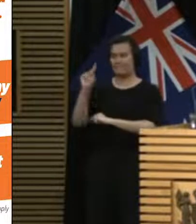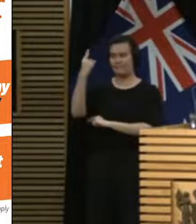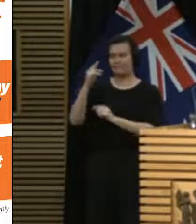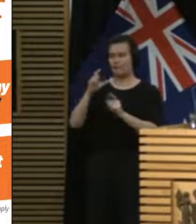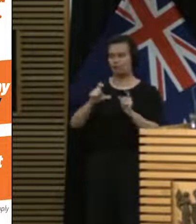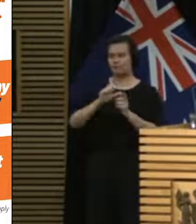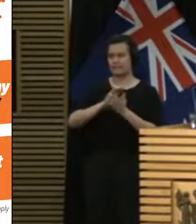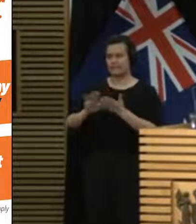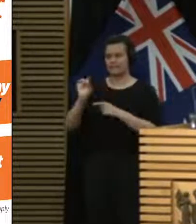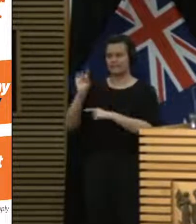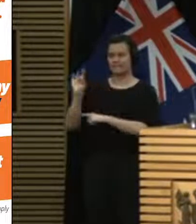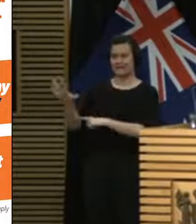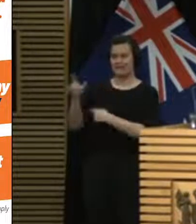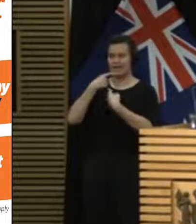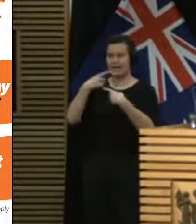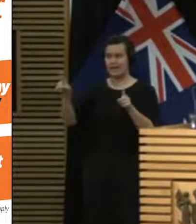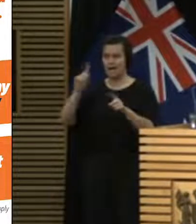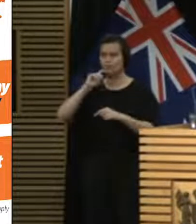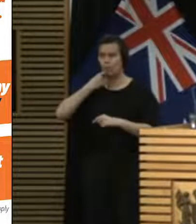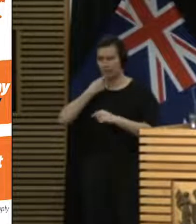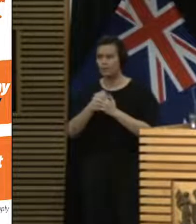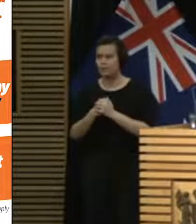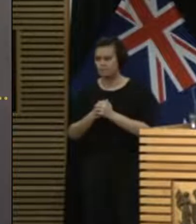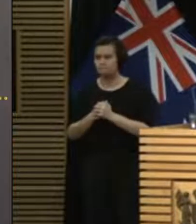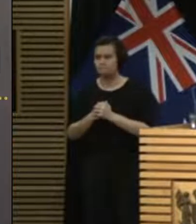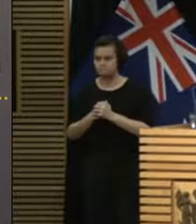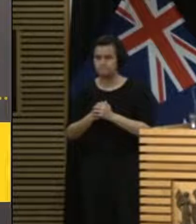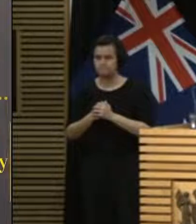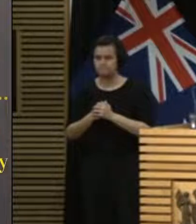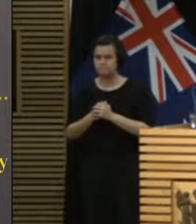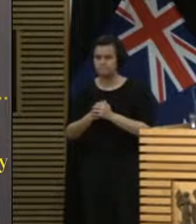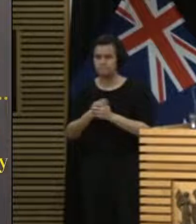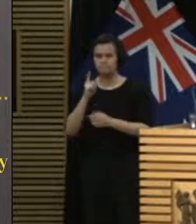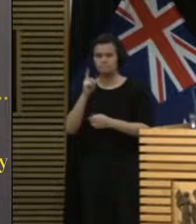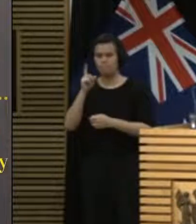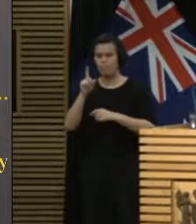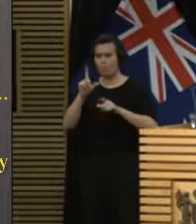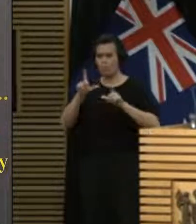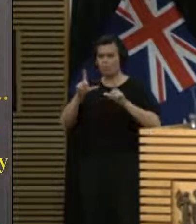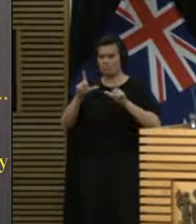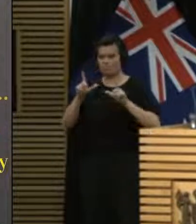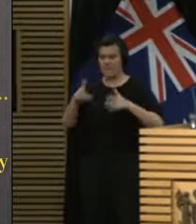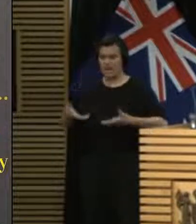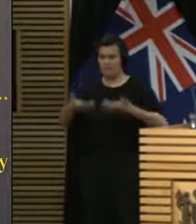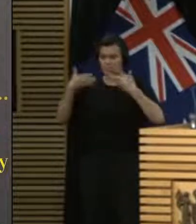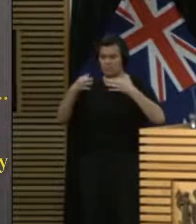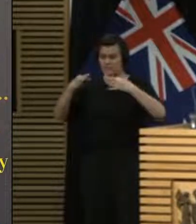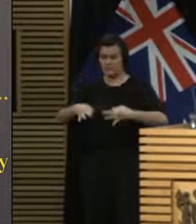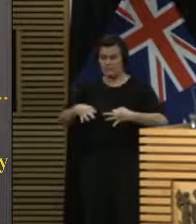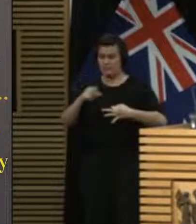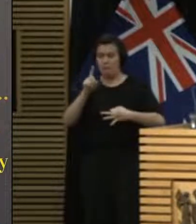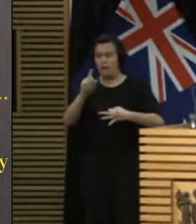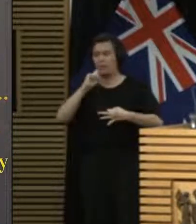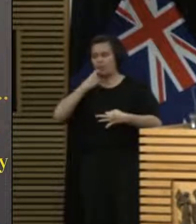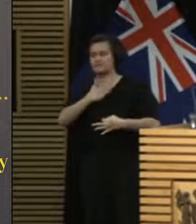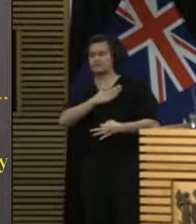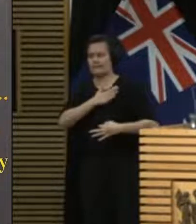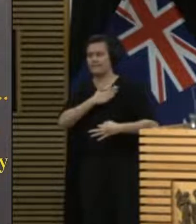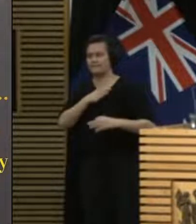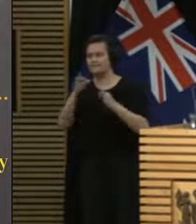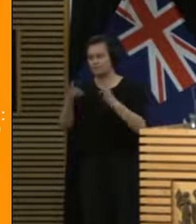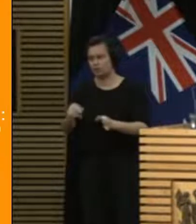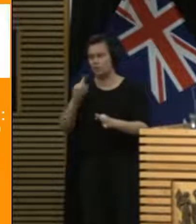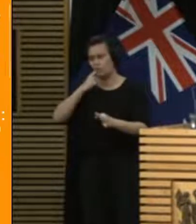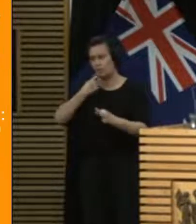been making sure that whatever we do, it's undertaken as safely as possible, particularly when you factor in that decision